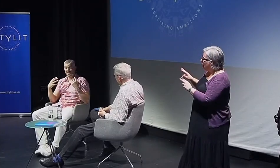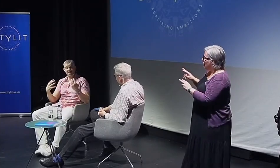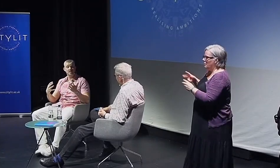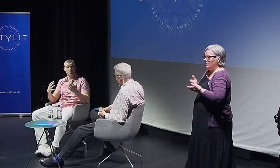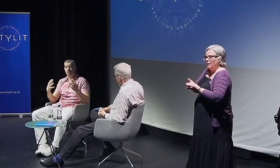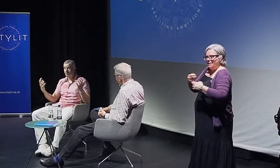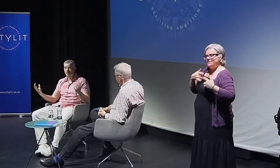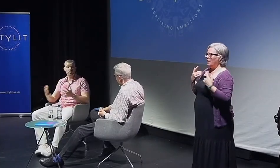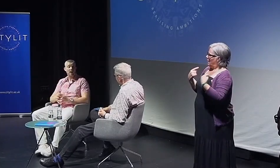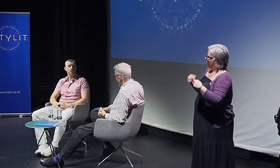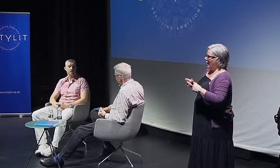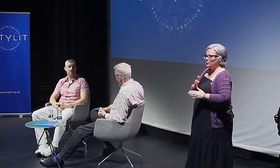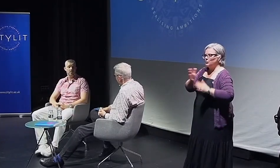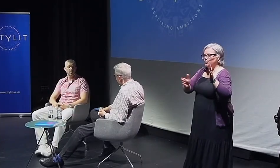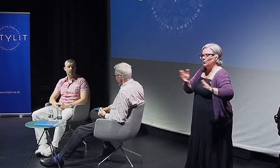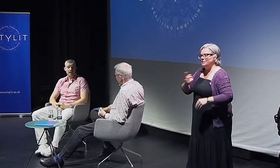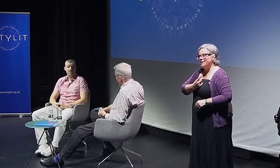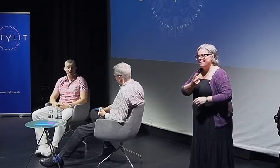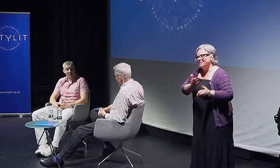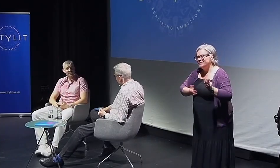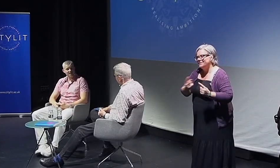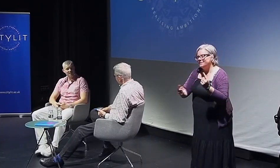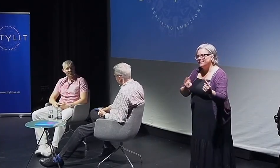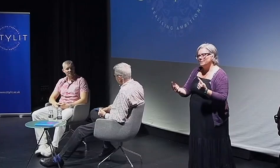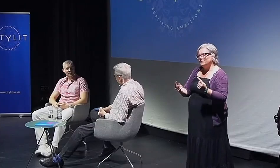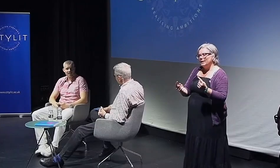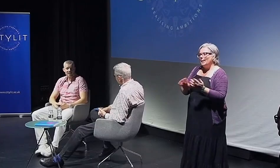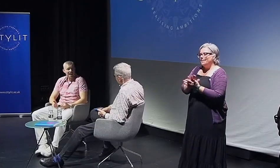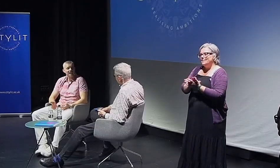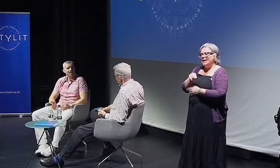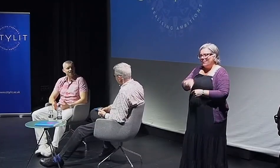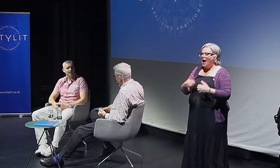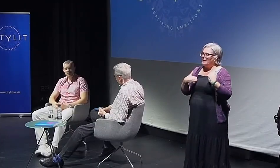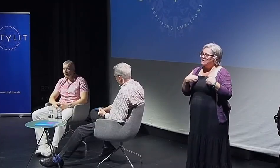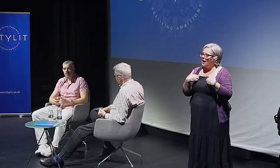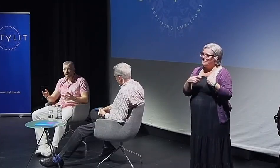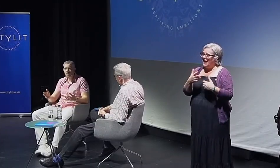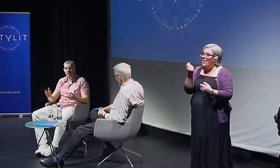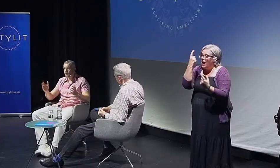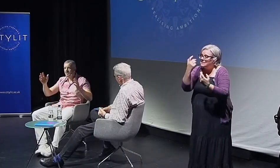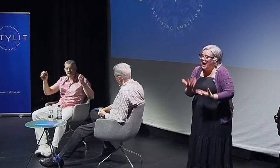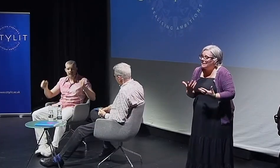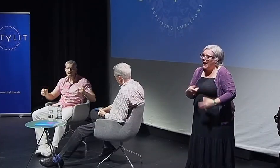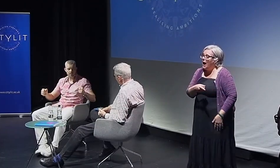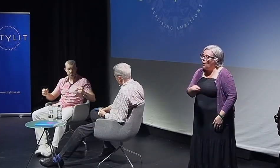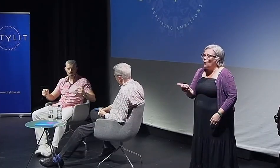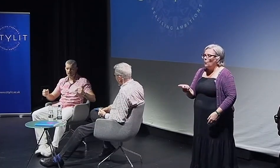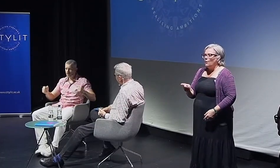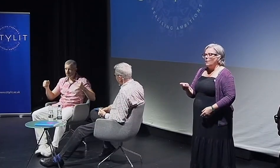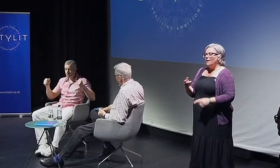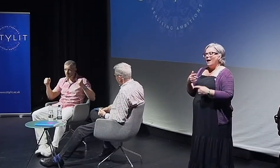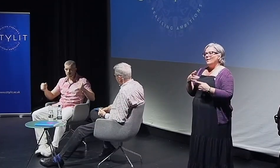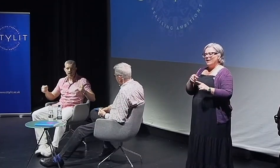it accessible for the people around us and exciting, and they get it. And we've opened, you know, there's these